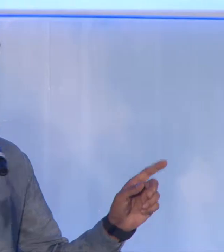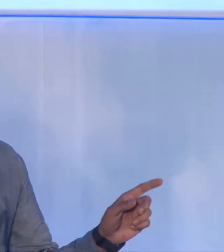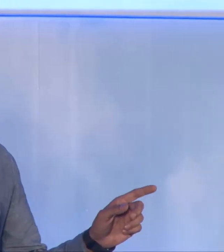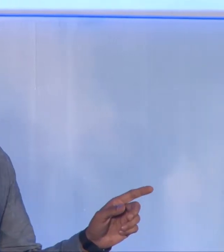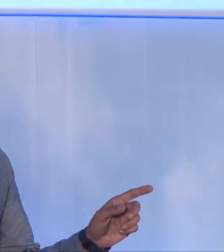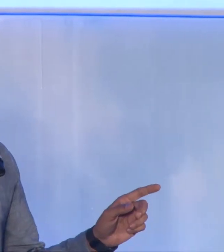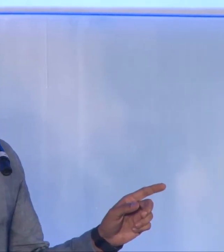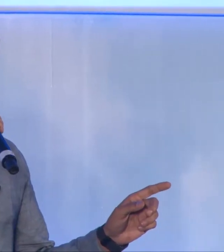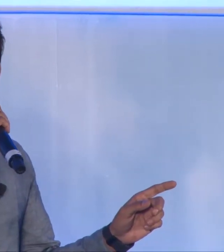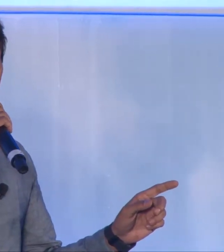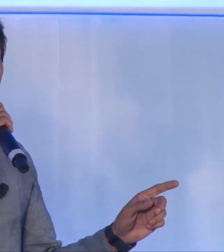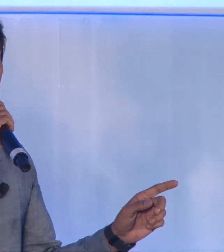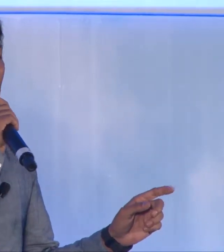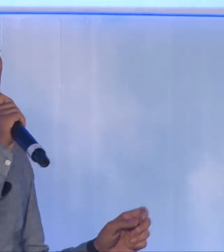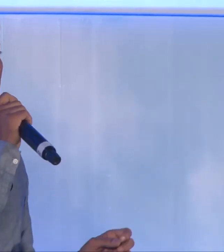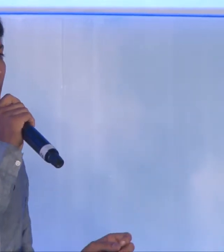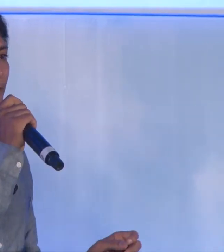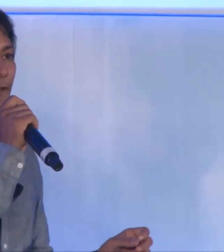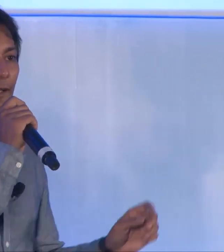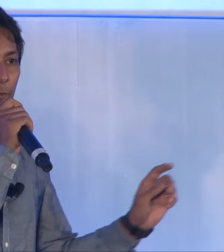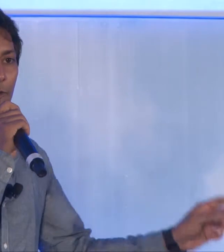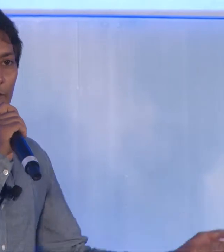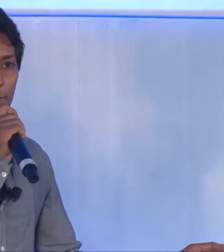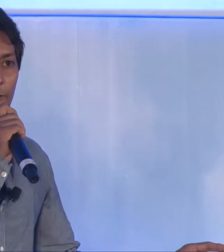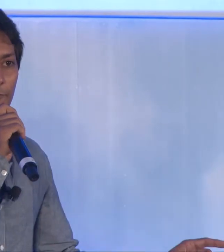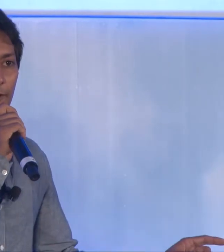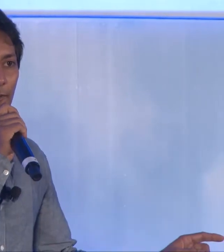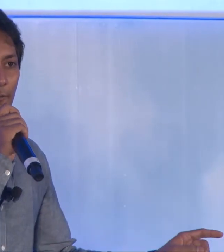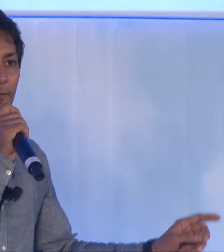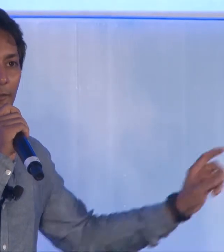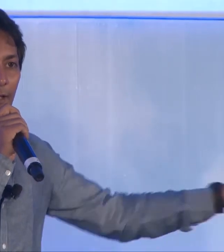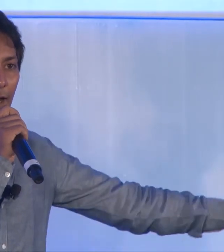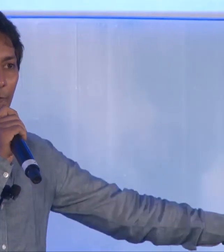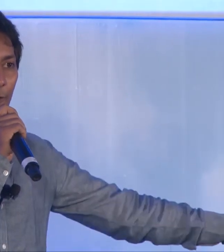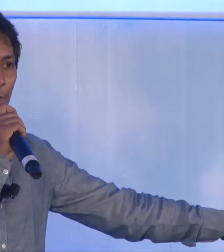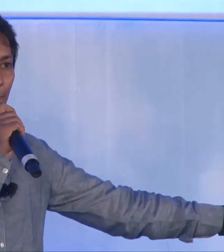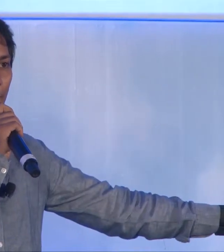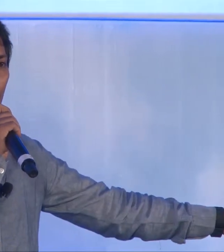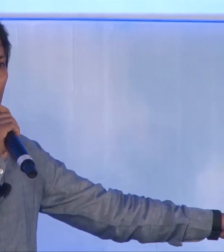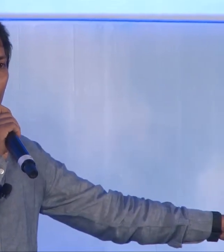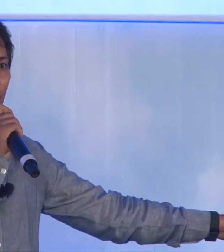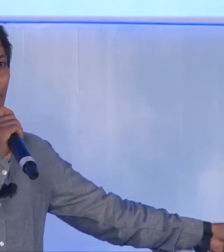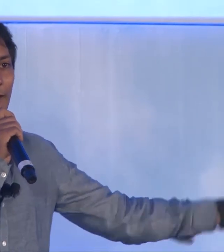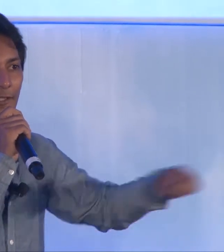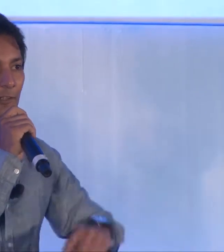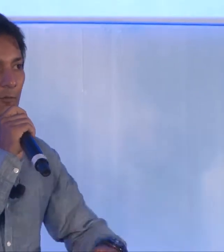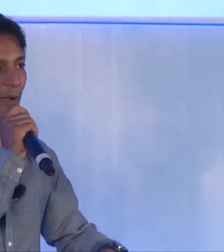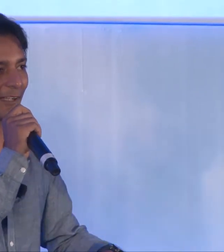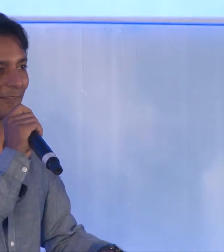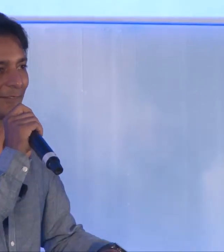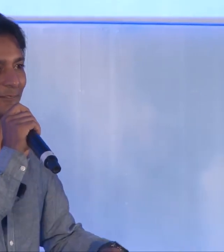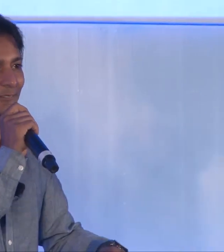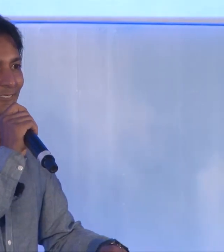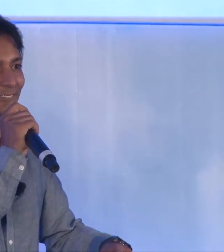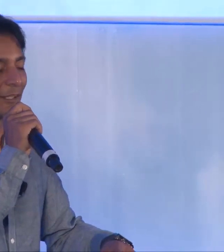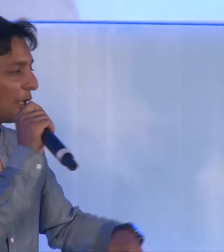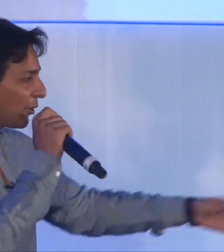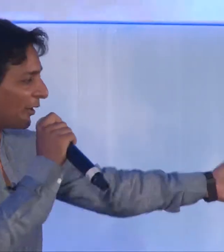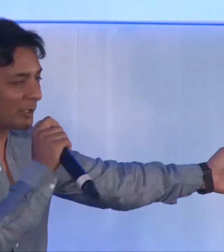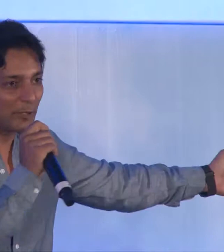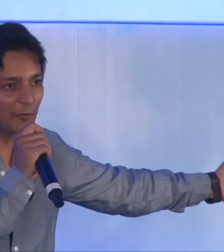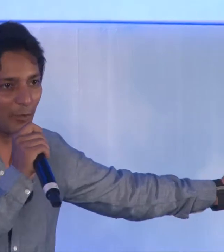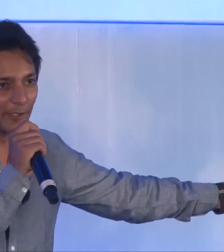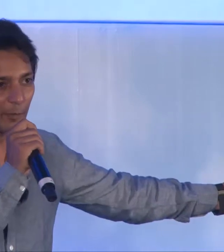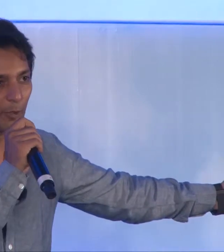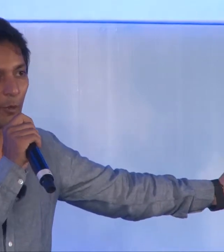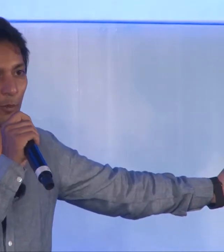You all see me? Perfect. I'm going to disappear for now. Have one of our heroes perform and then jump back. Go